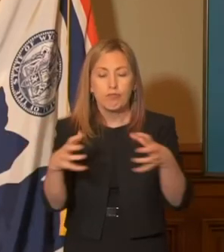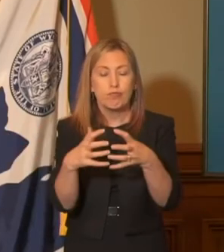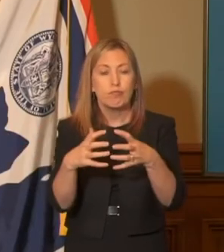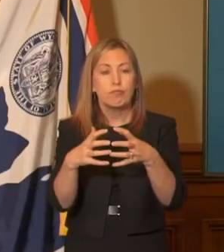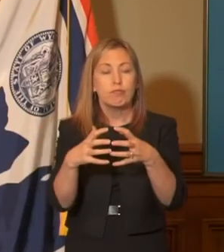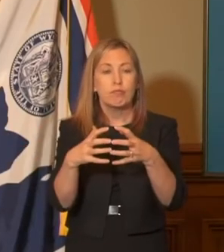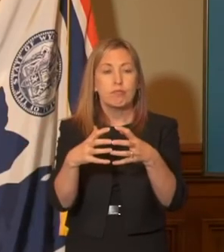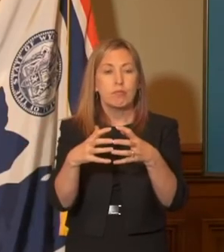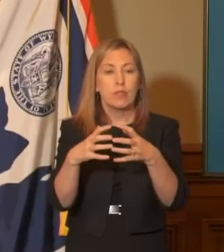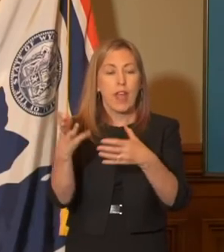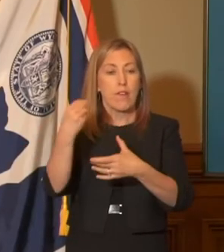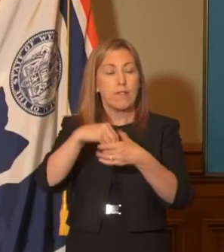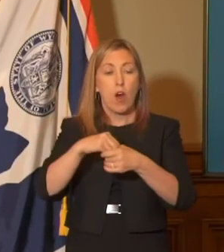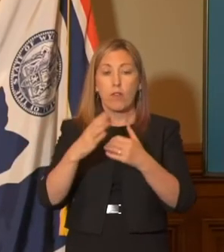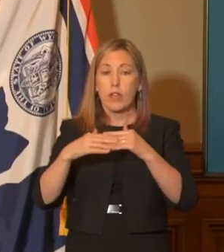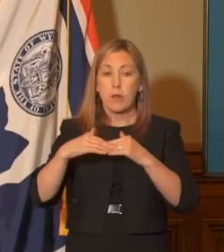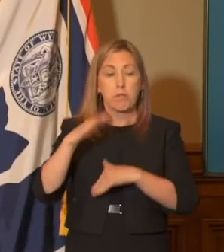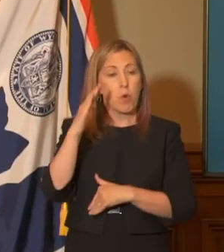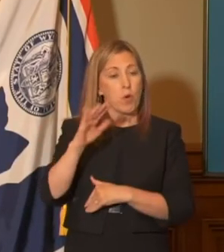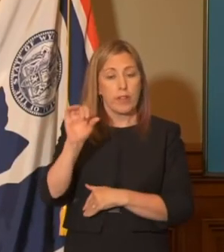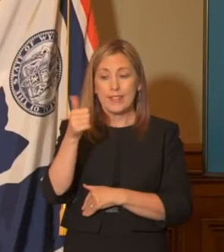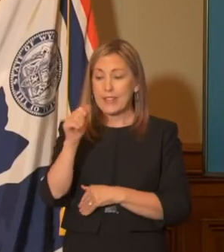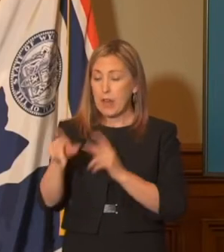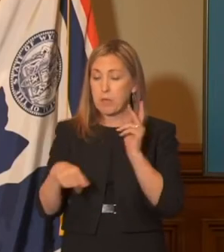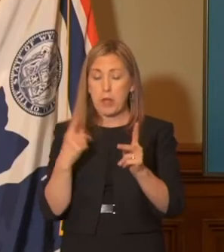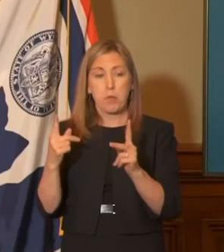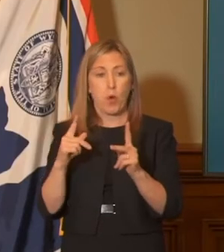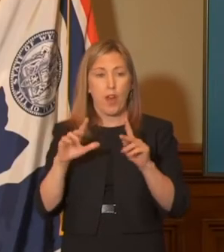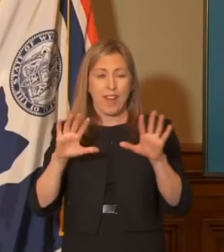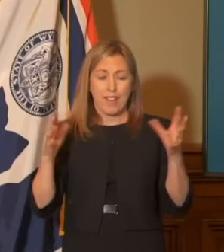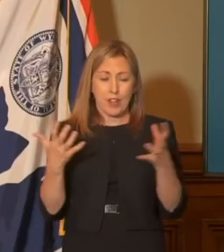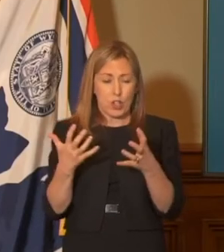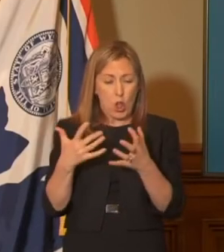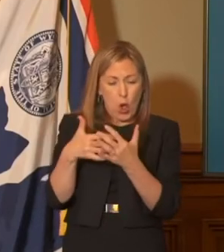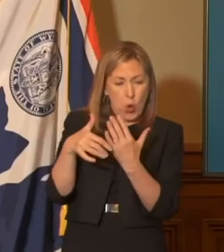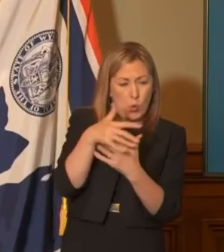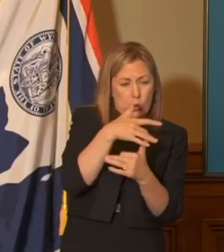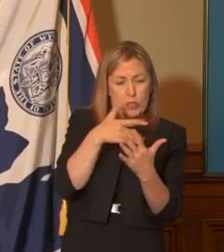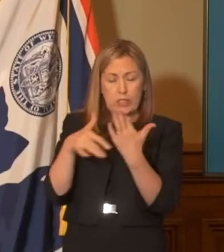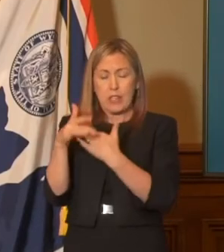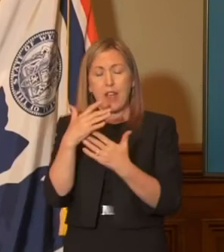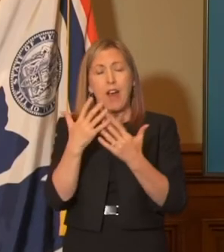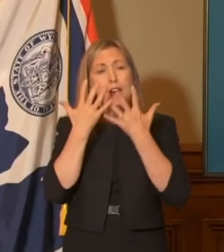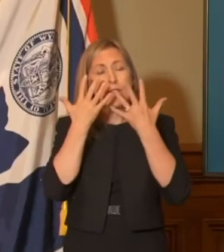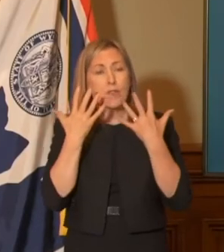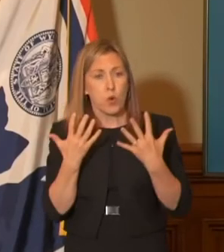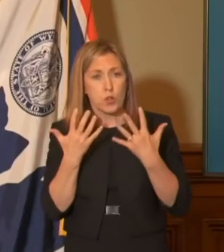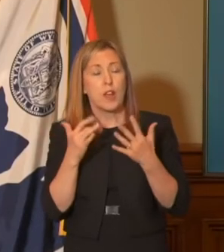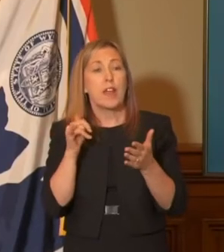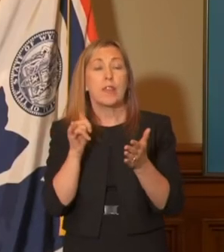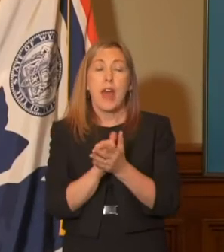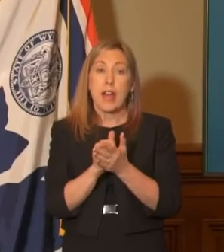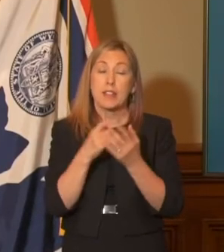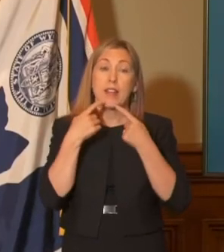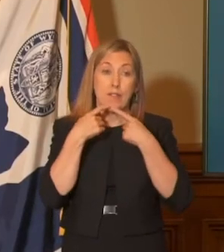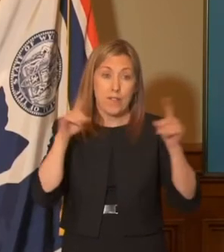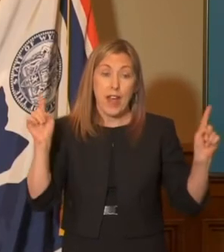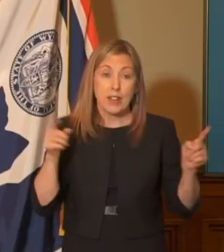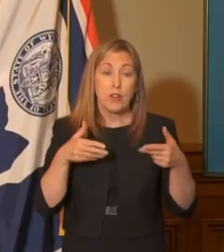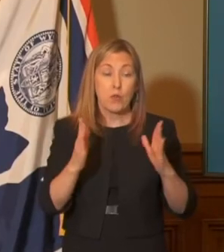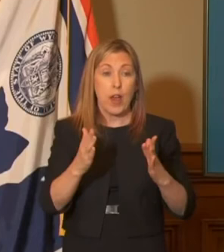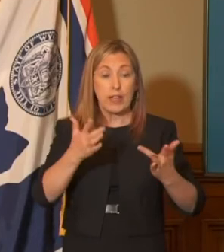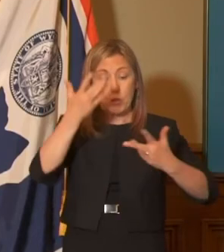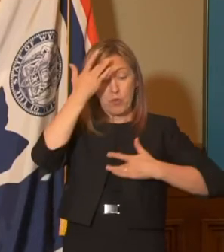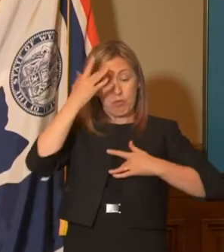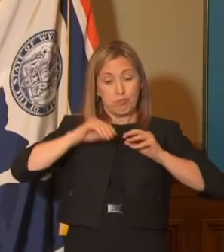involving multiple people in close proximity with each other is unfortunately a very effective way to